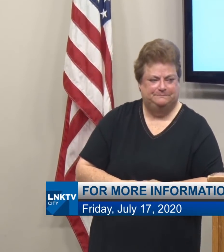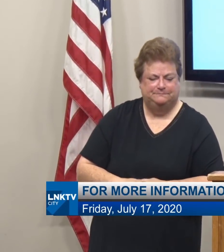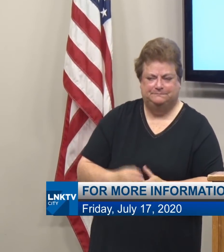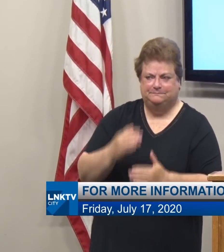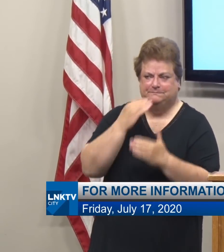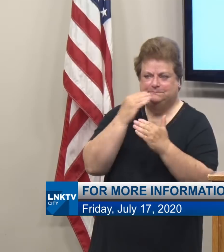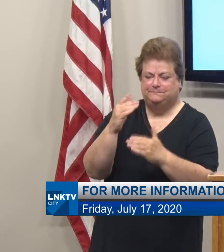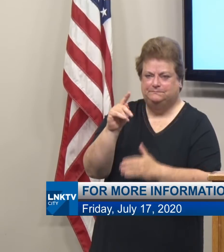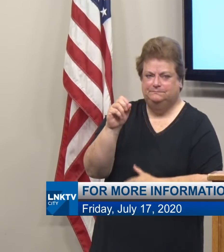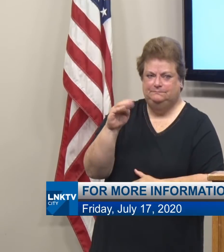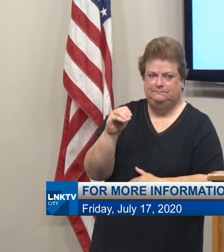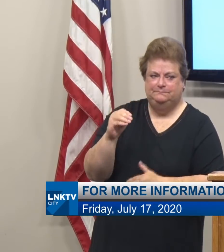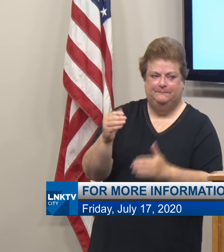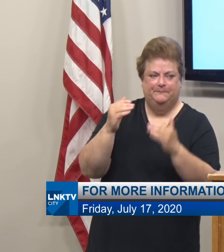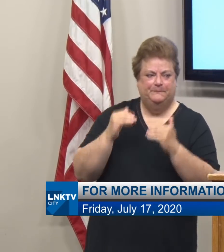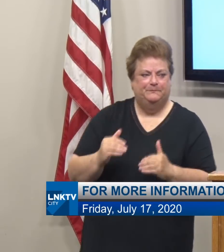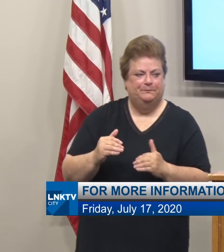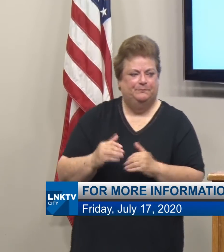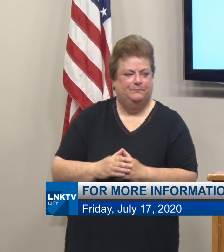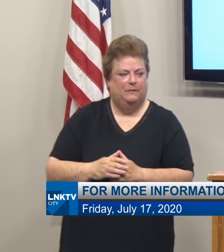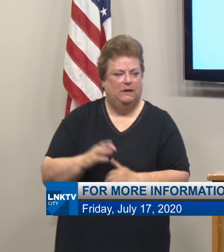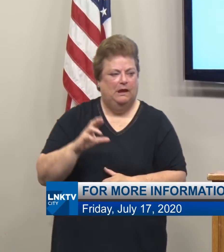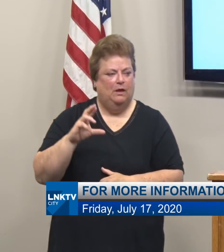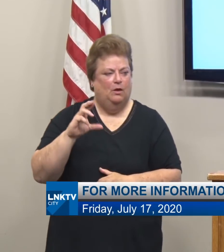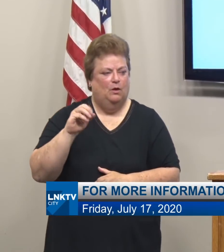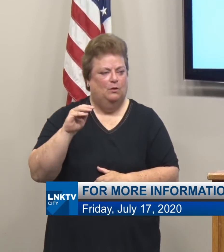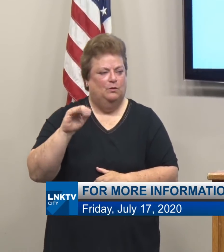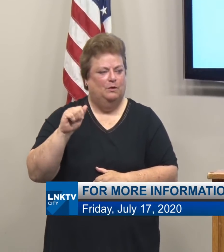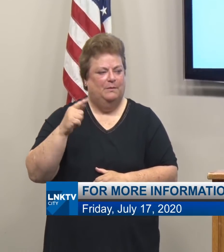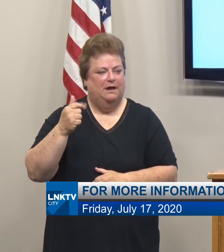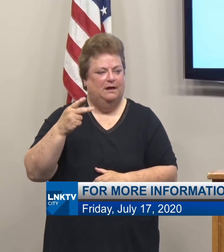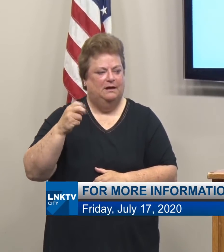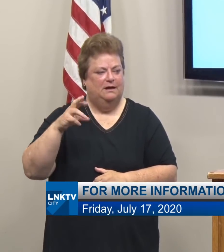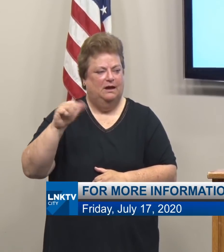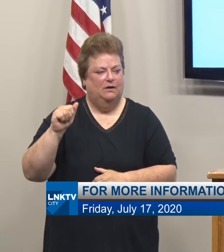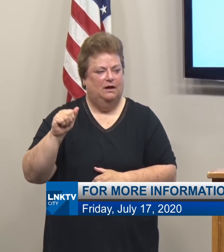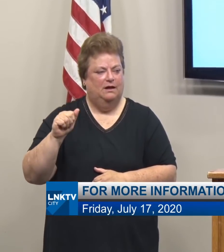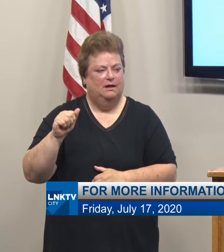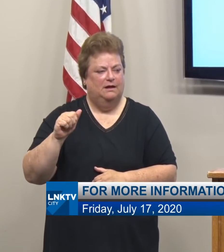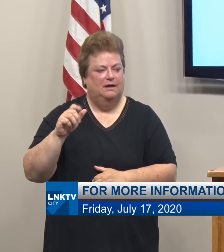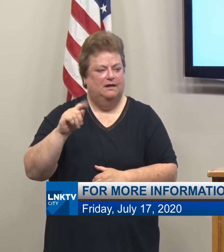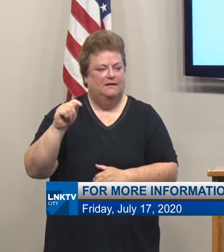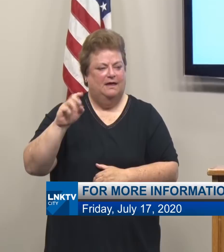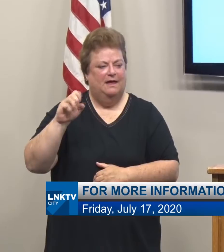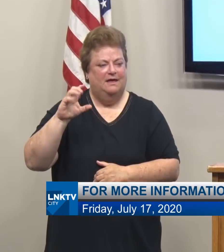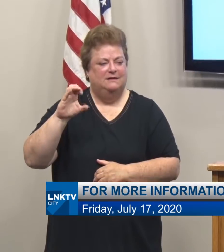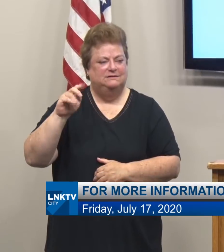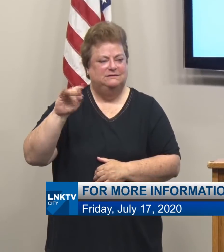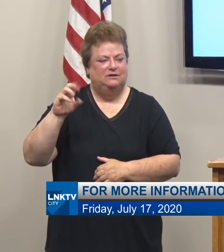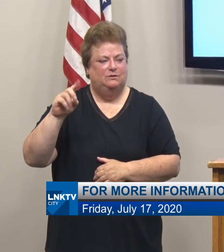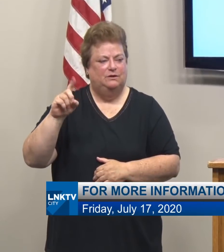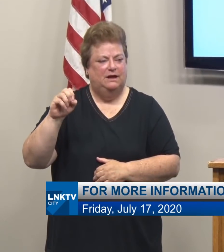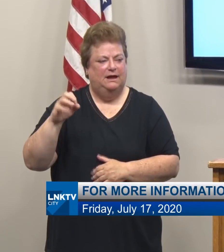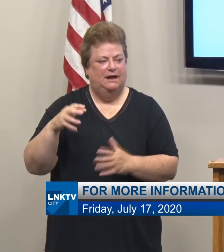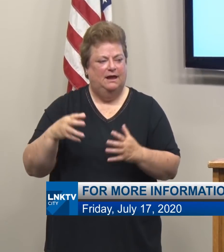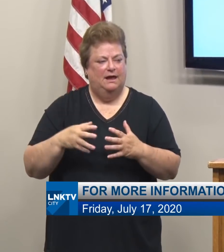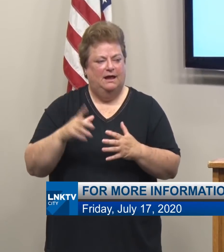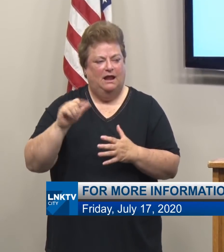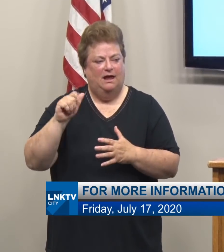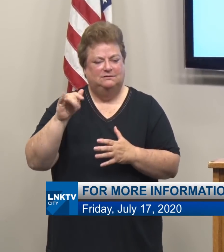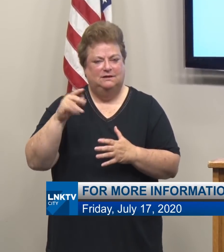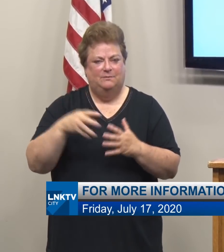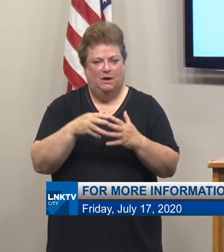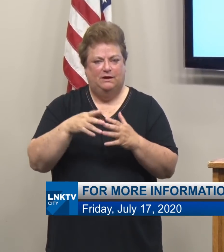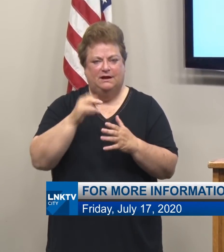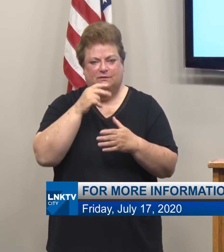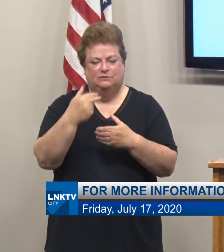Thank you, Tom. And next, I'd like to invite Romeo Guerra, the Executive Director of El Centro de las Americas, to speak. He is joining us via